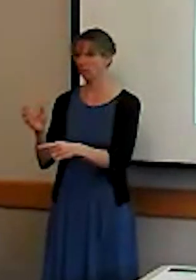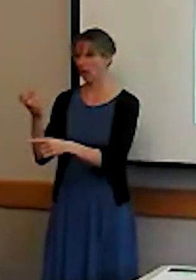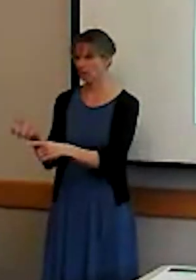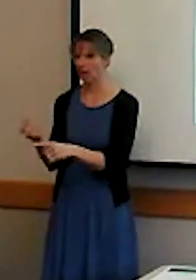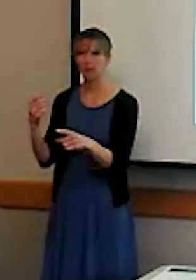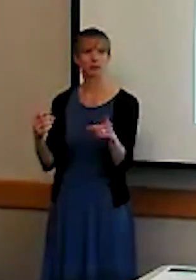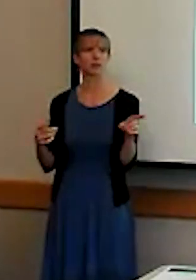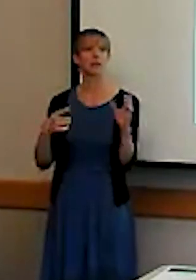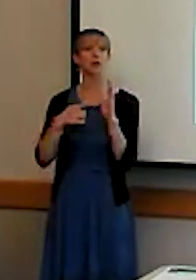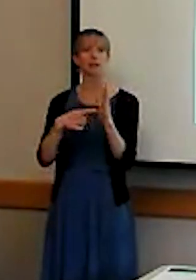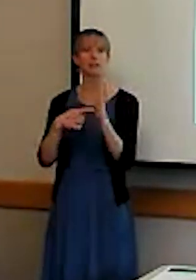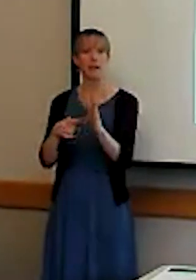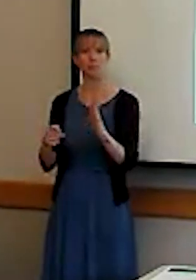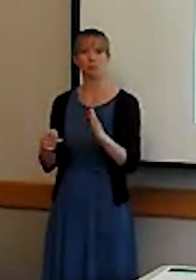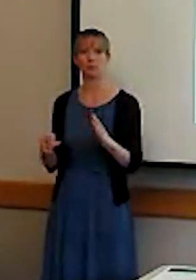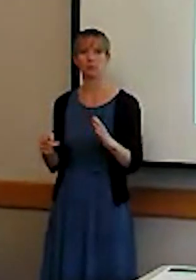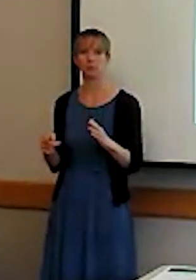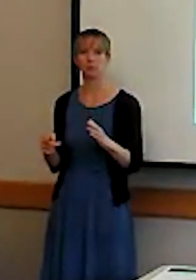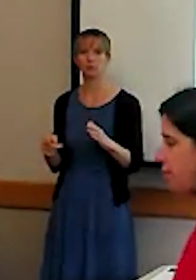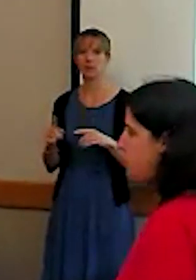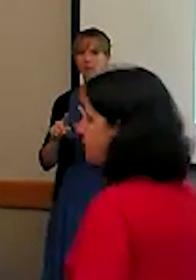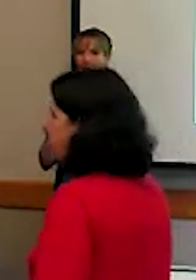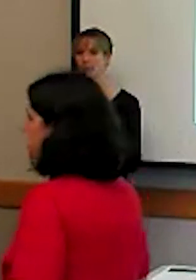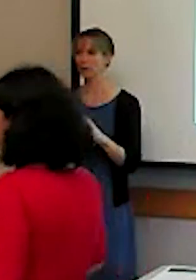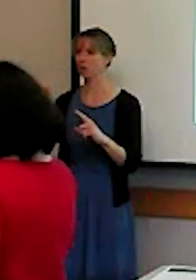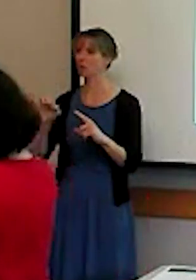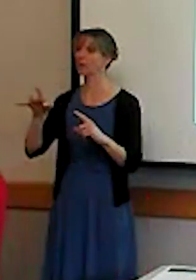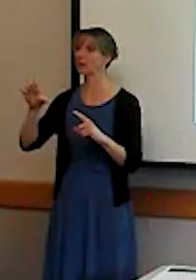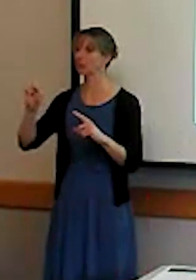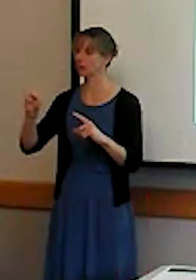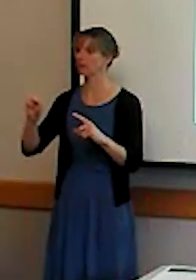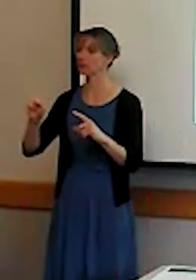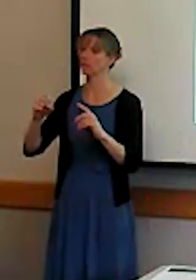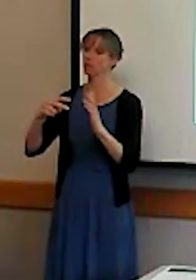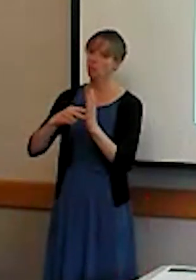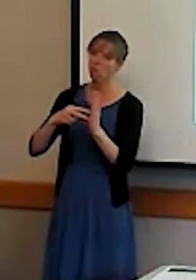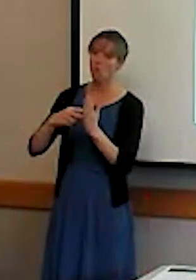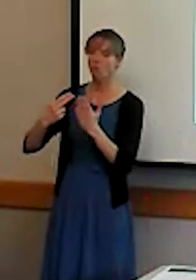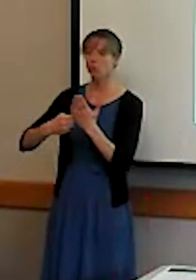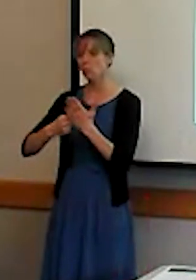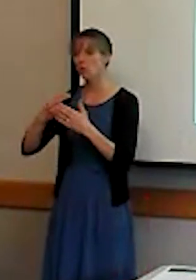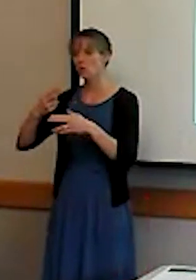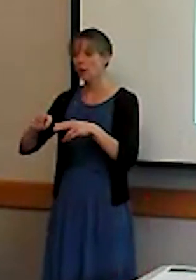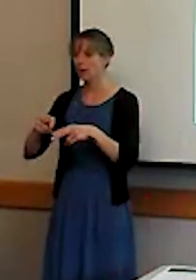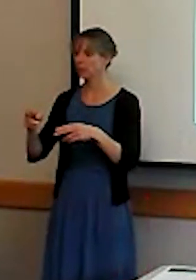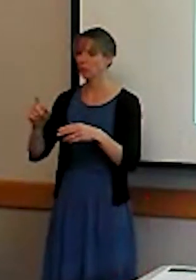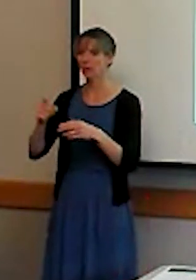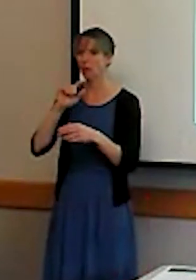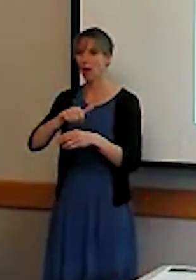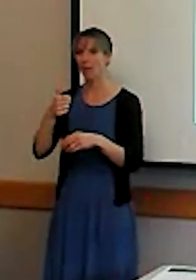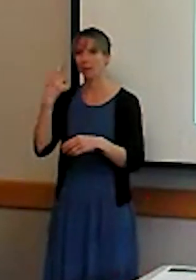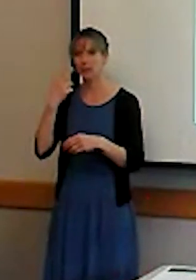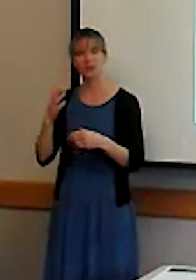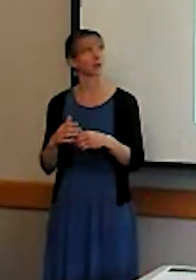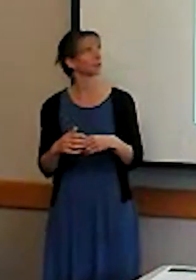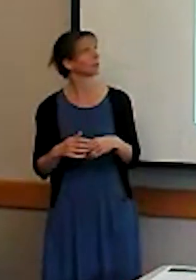So here's some examples of utensils for different, that you might need for different reasons. We